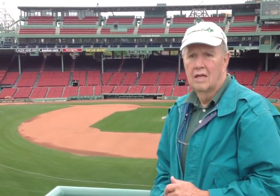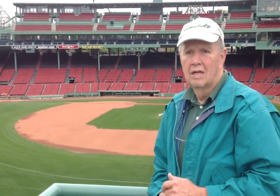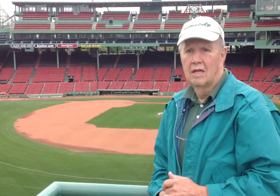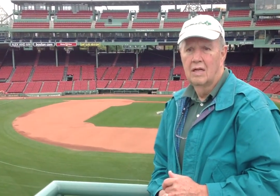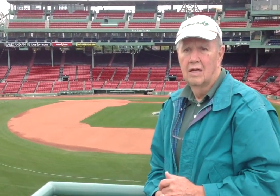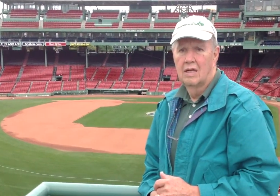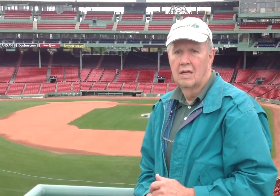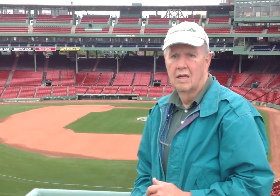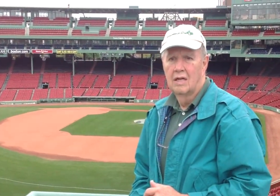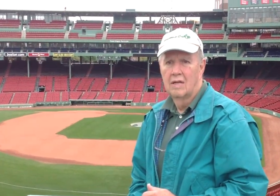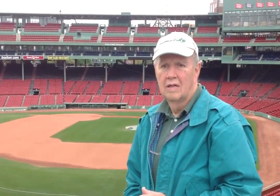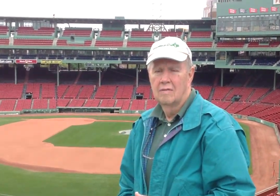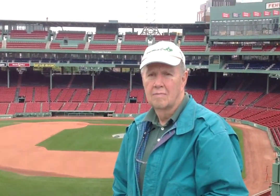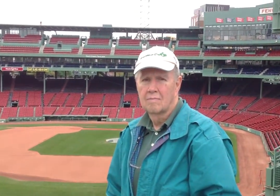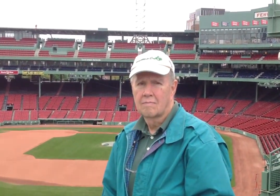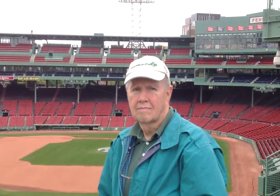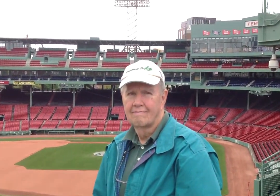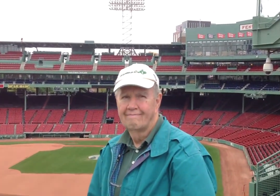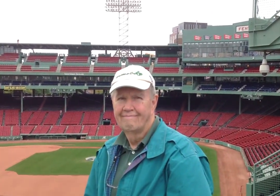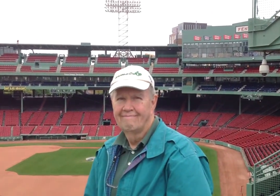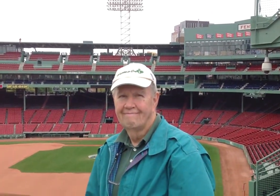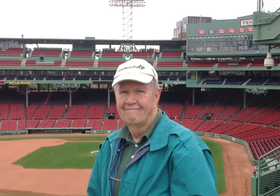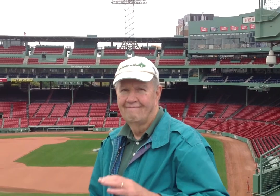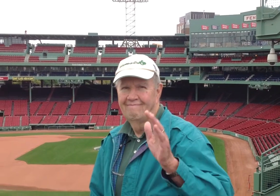$165. Standing room,